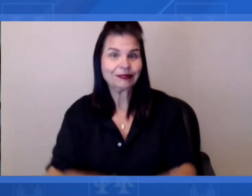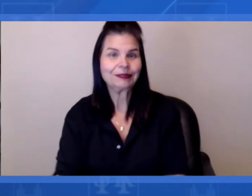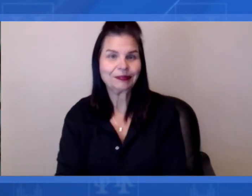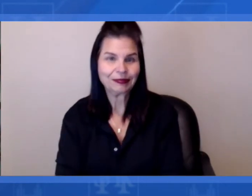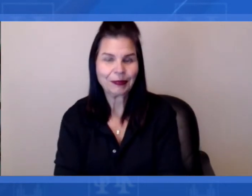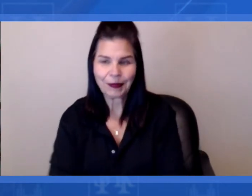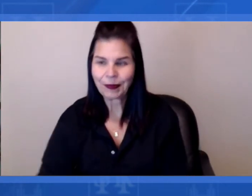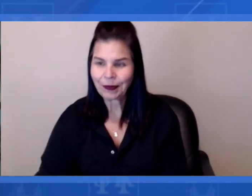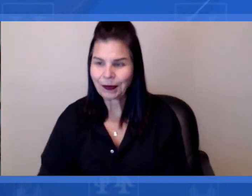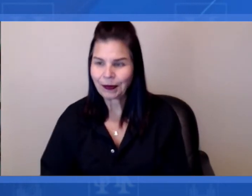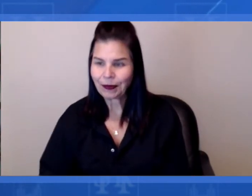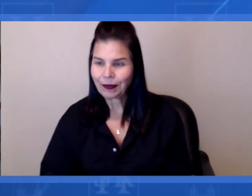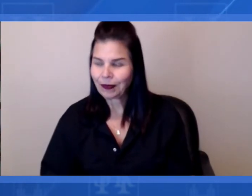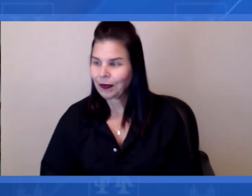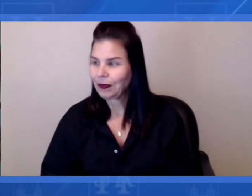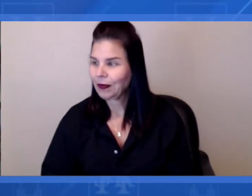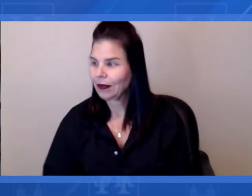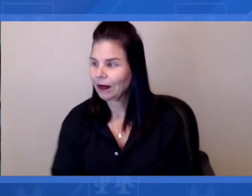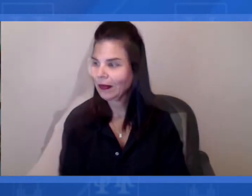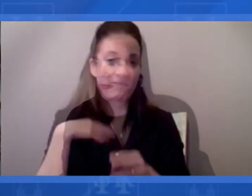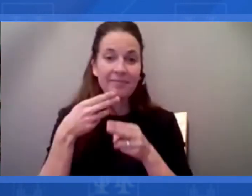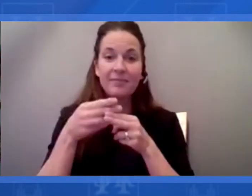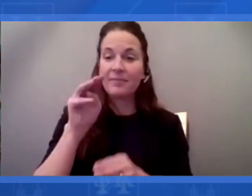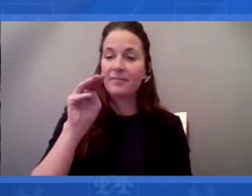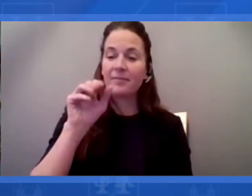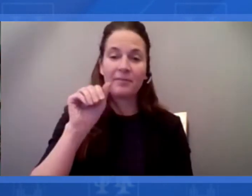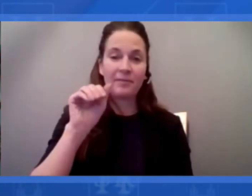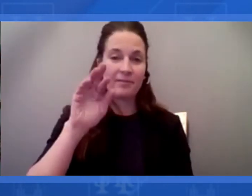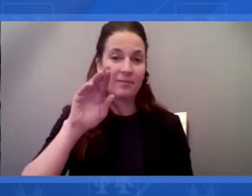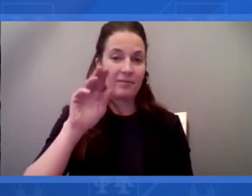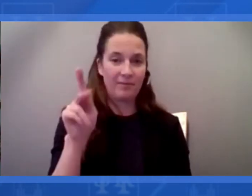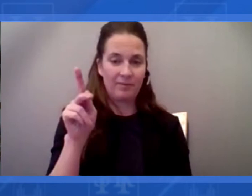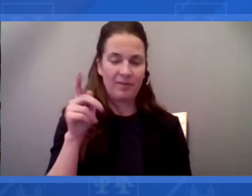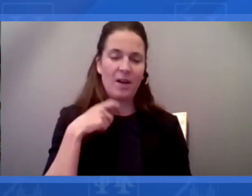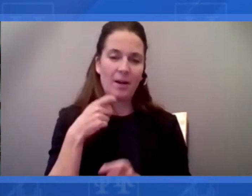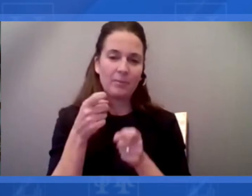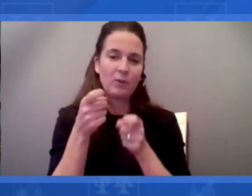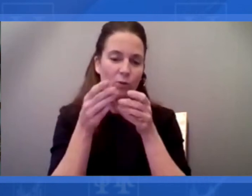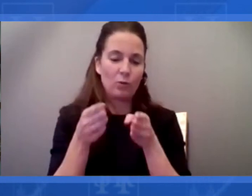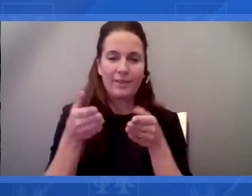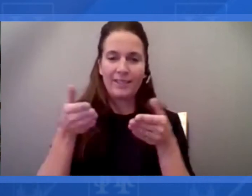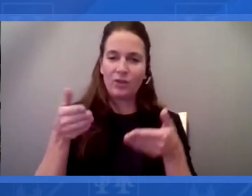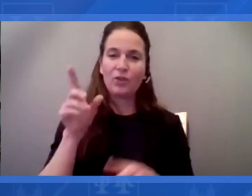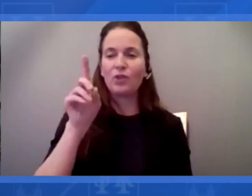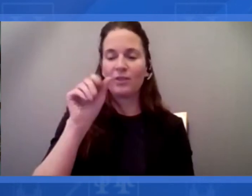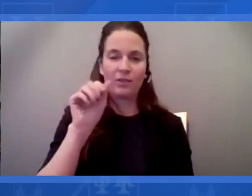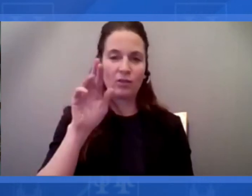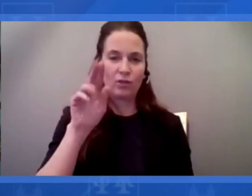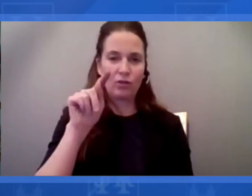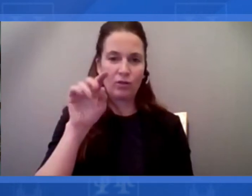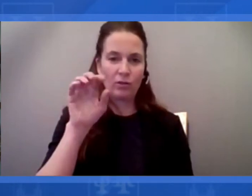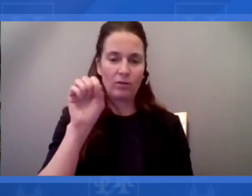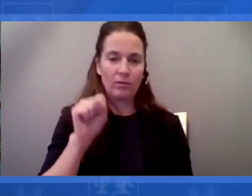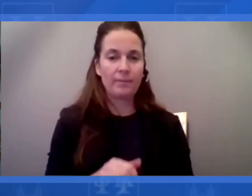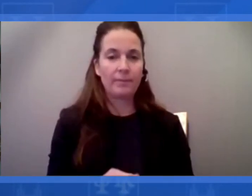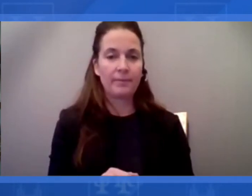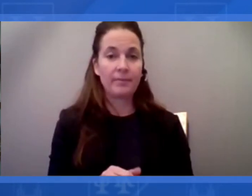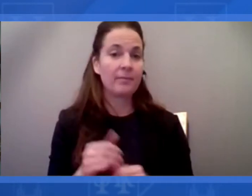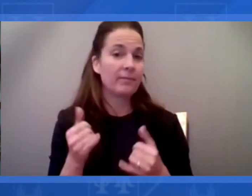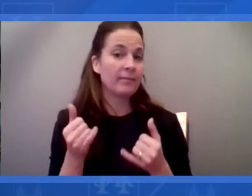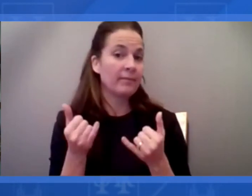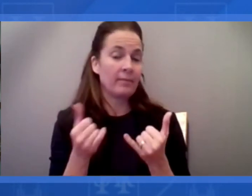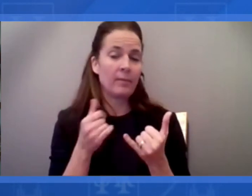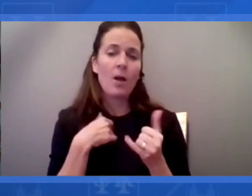Hello, my name is Mark Mindorf, Executive Director of DARTs, and I'm here to address some questions specific to the DARTs